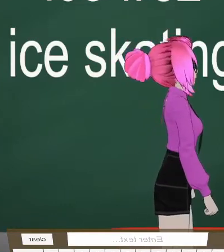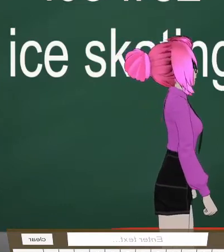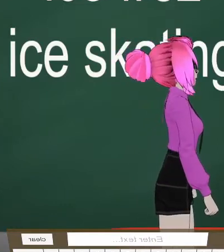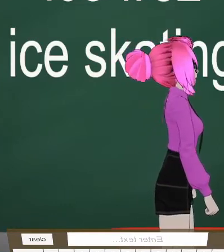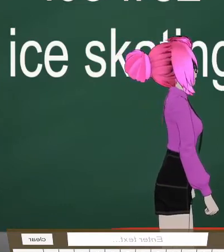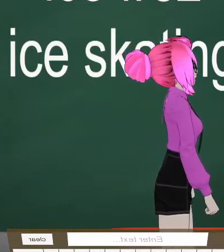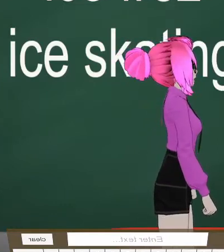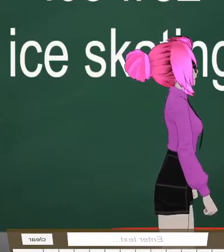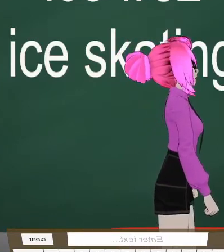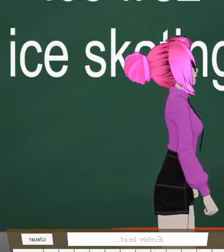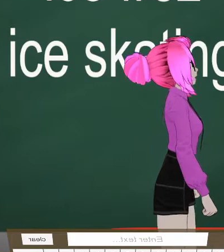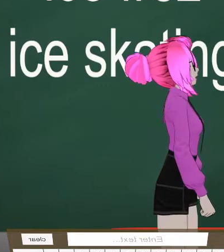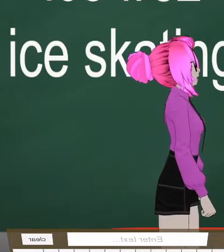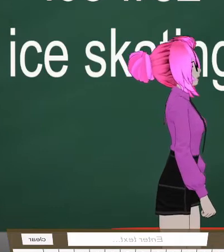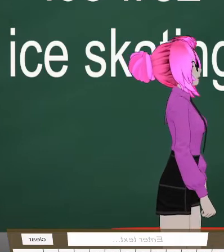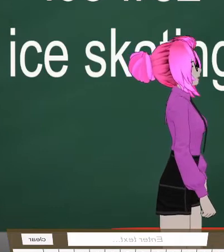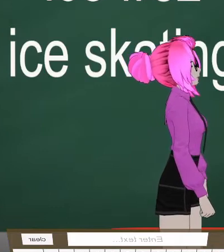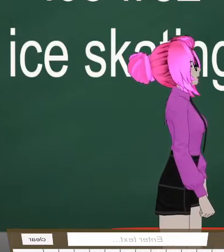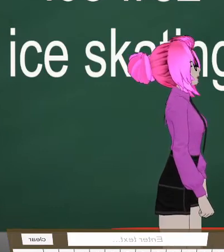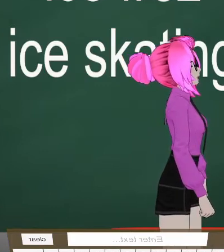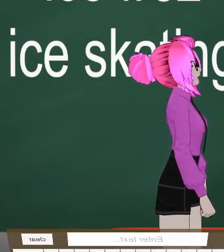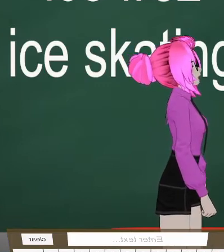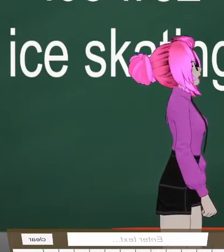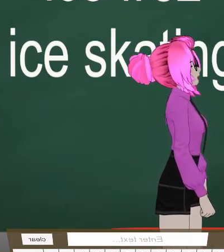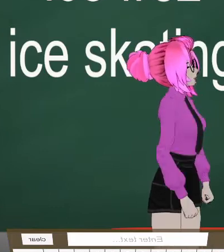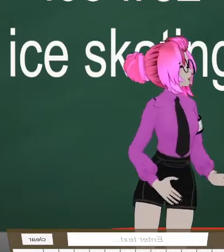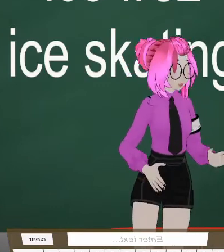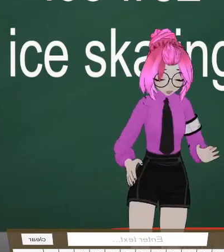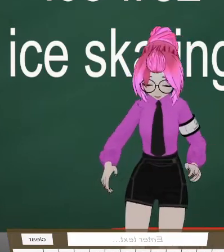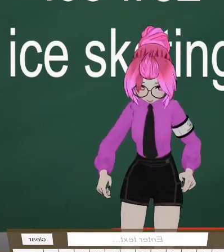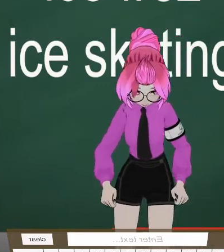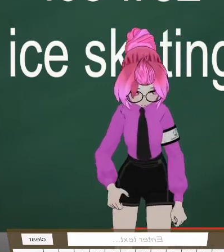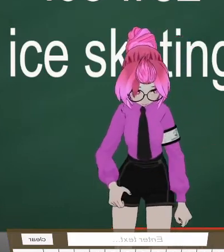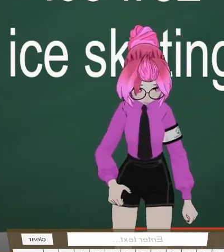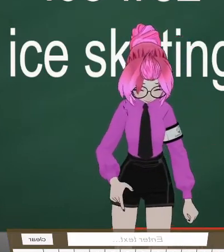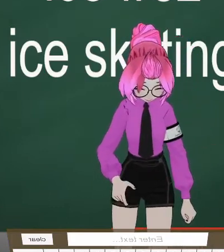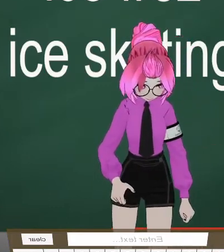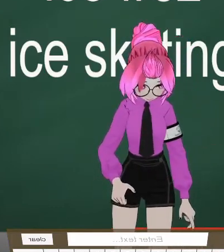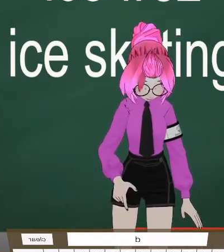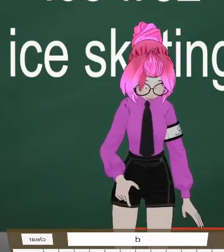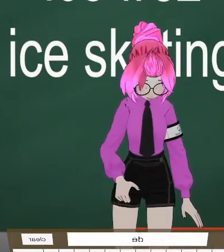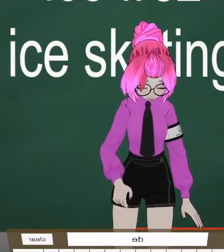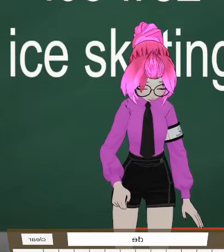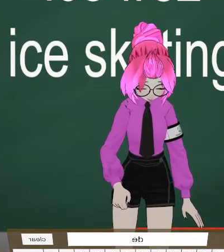give me one second oh okay cute so